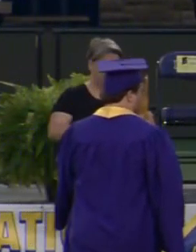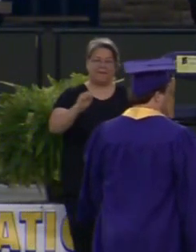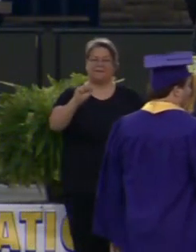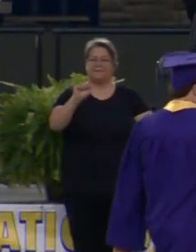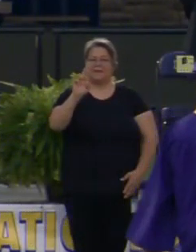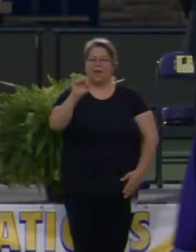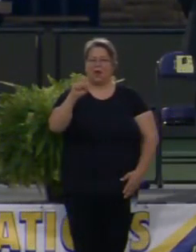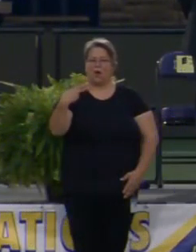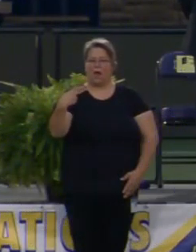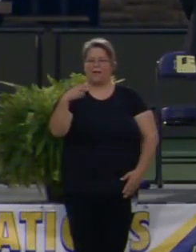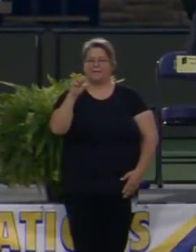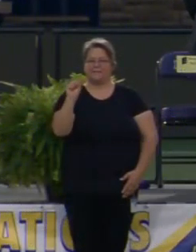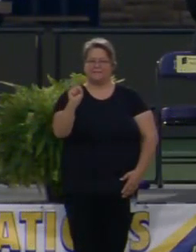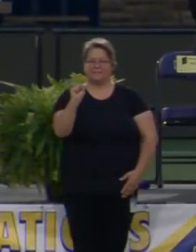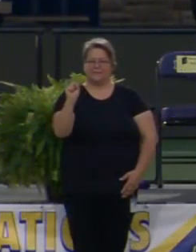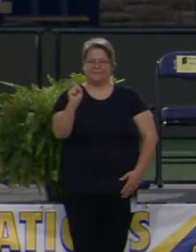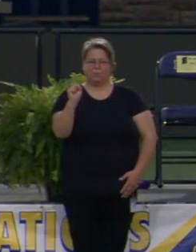Sarah Seymour.